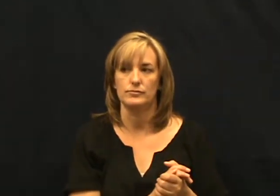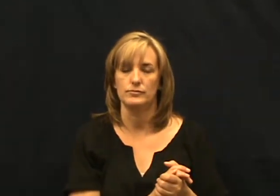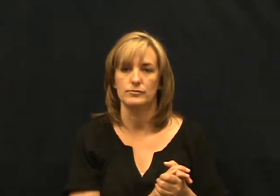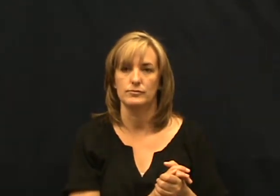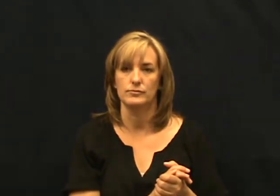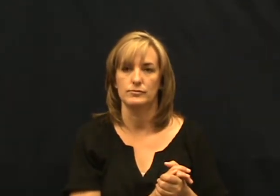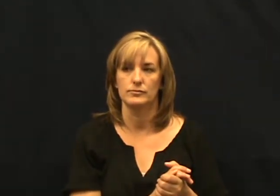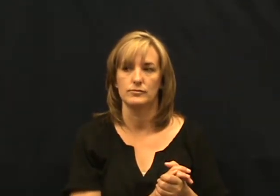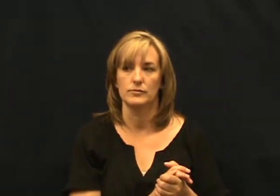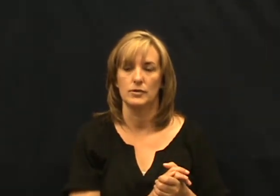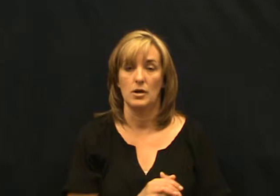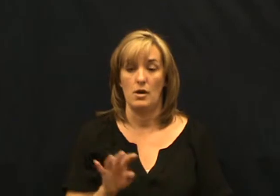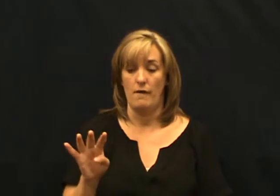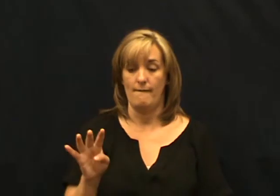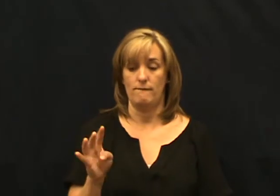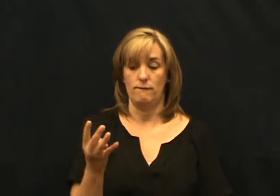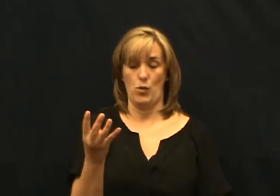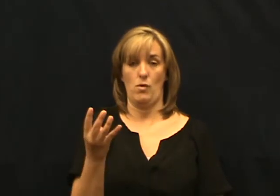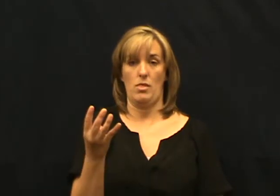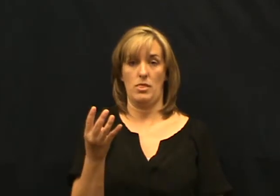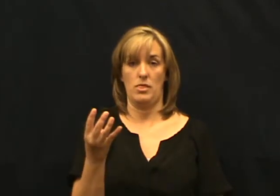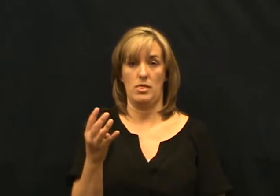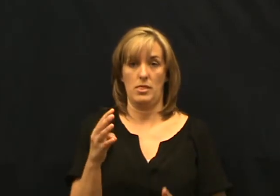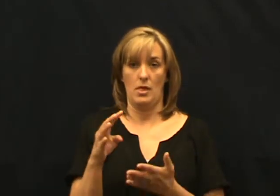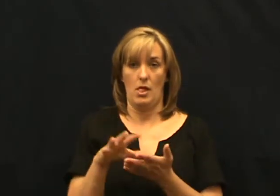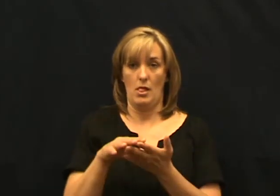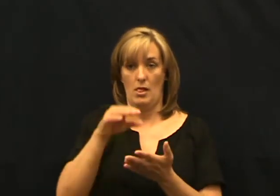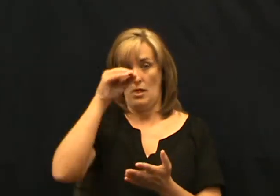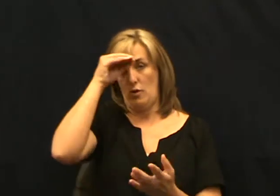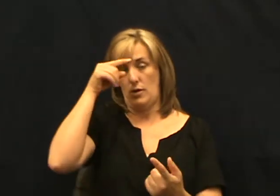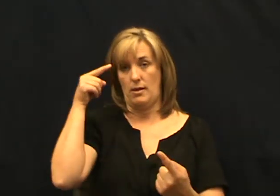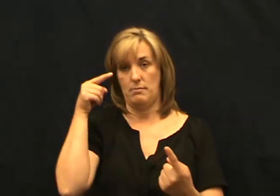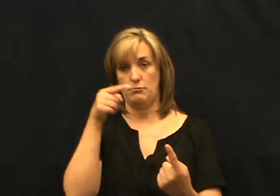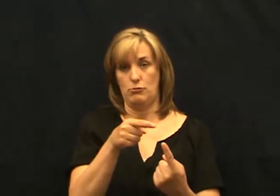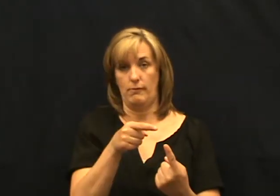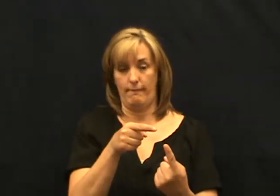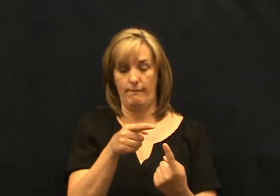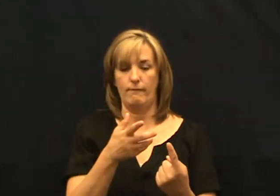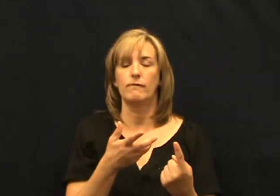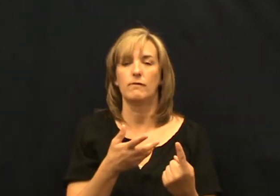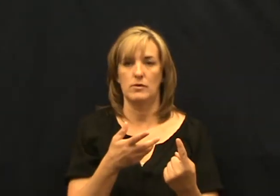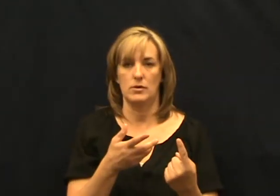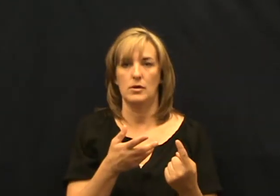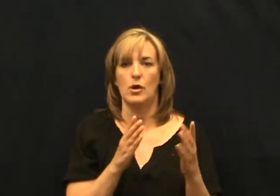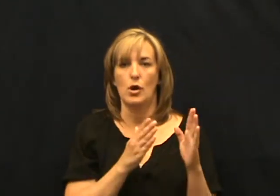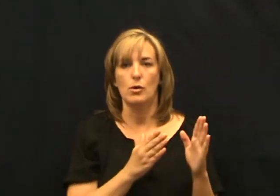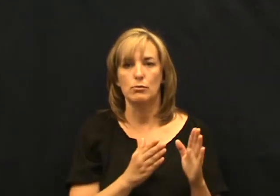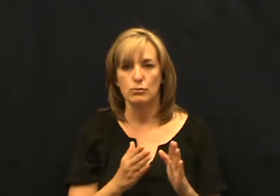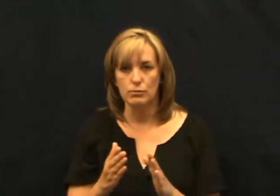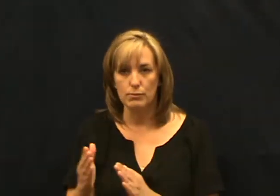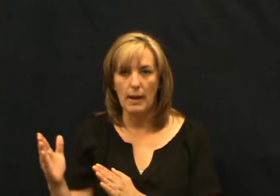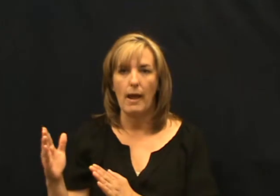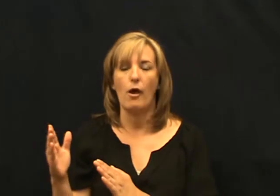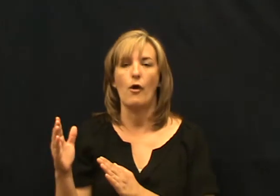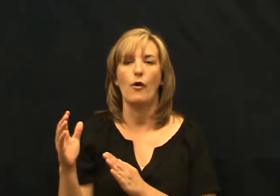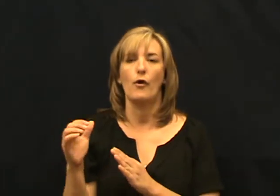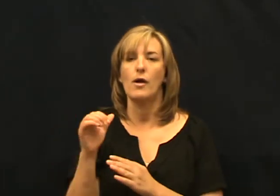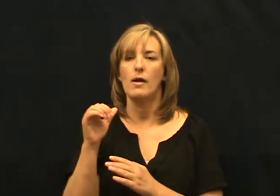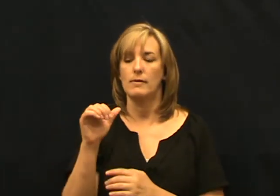The fourth learning objective under the income statement umbrella is to prepare an unadjusted trial balance. An unadjusted